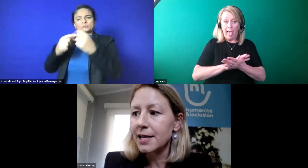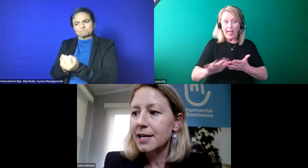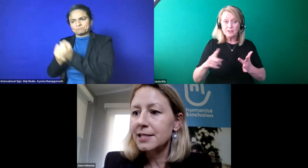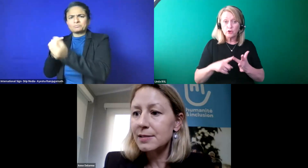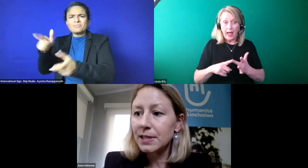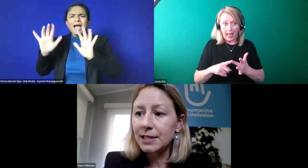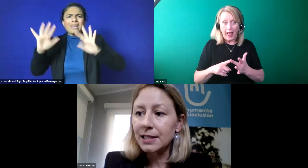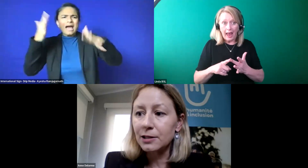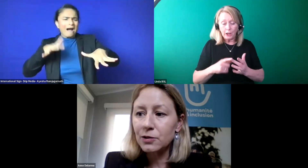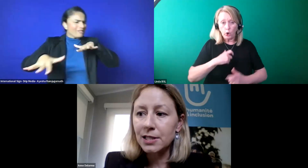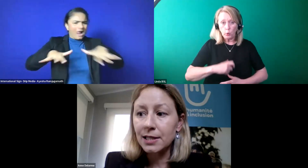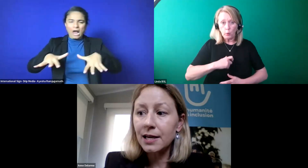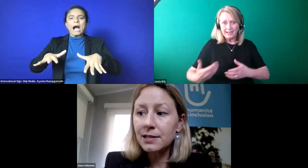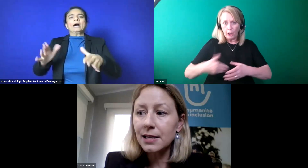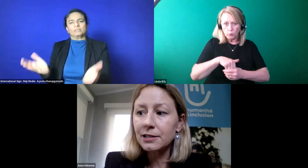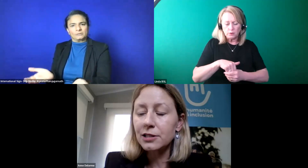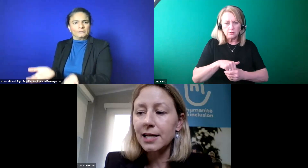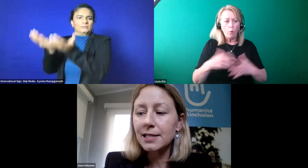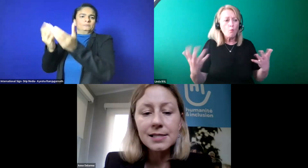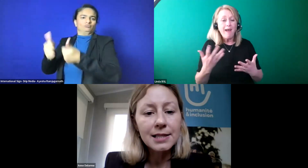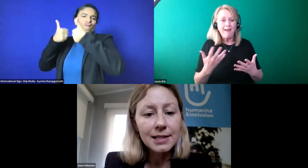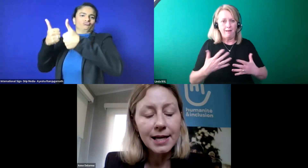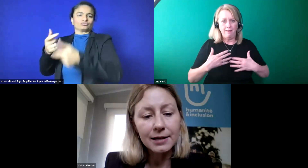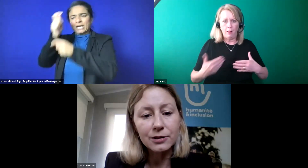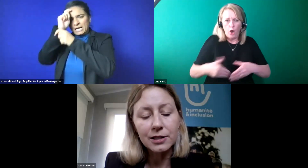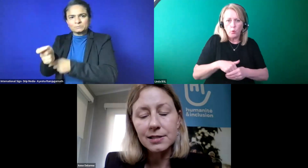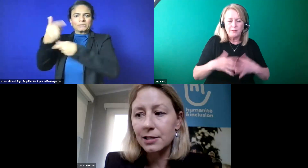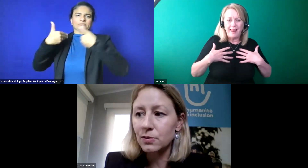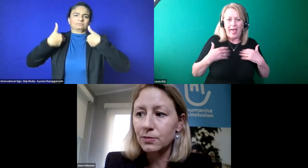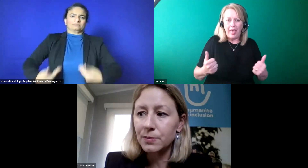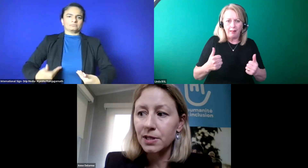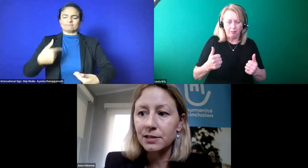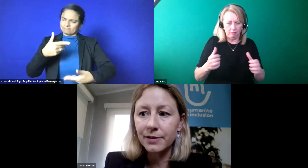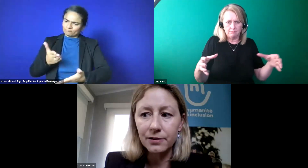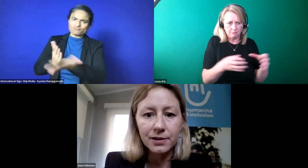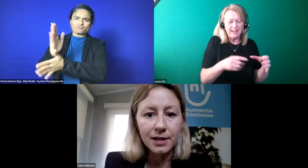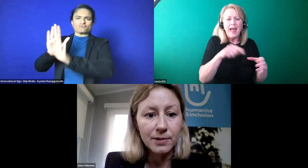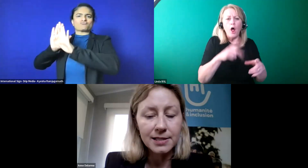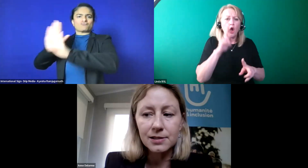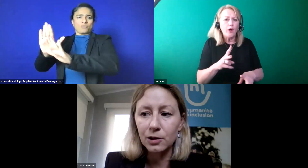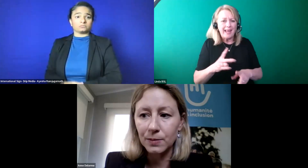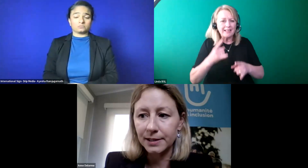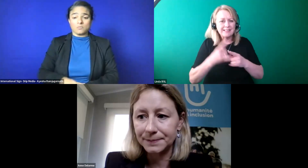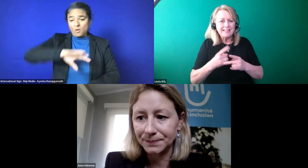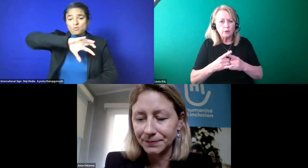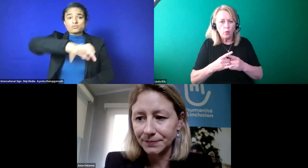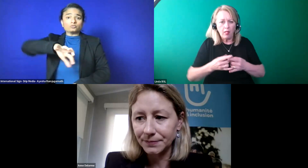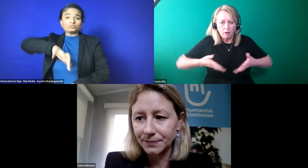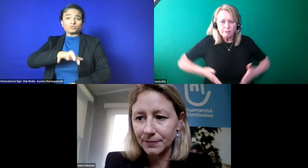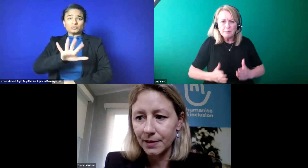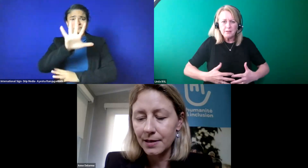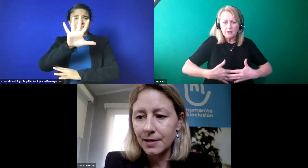on disability inclusion in the health sector and is a leading actor on sexual reproductive health and rights globally.